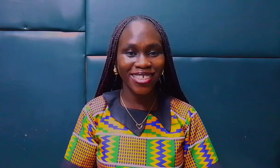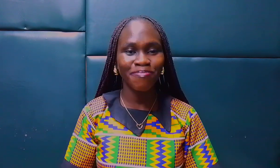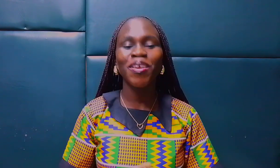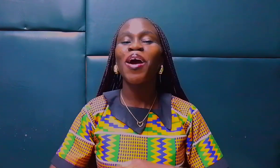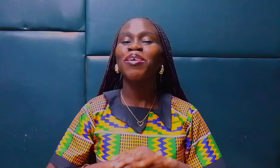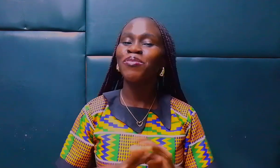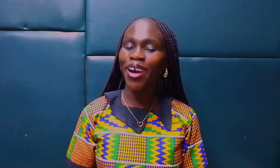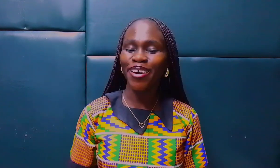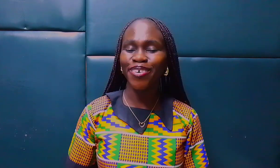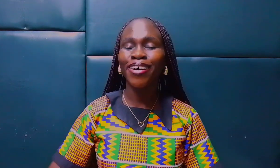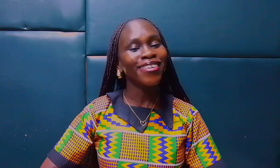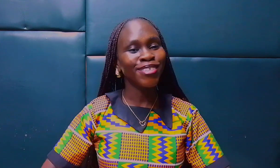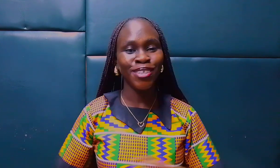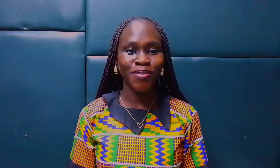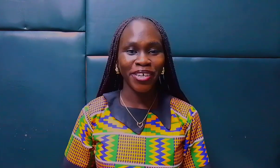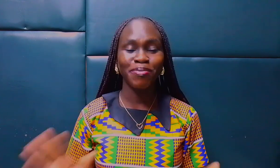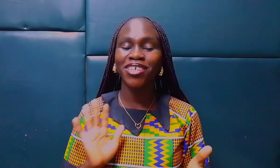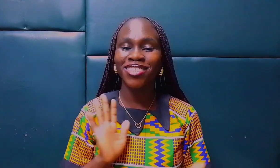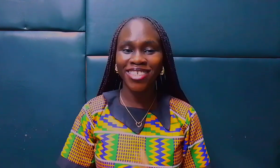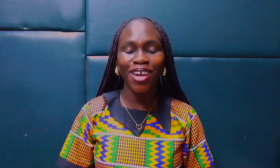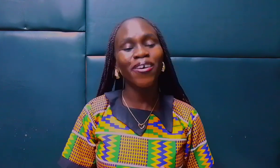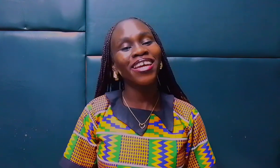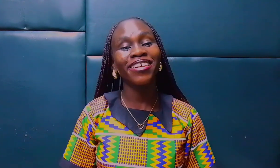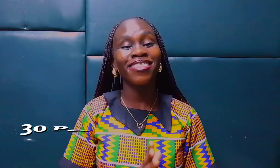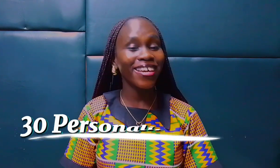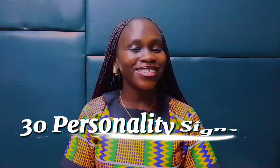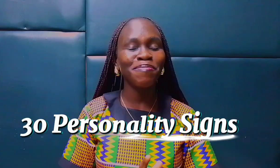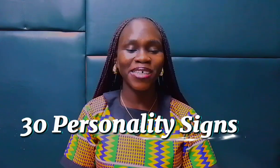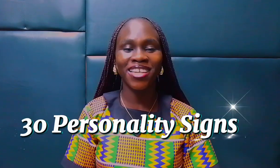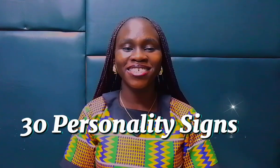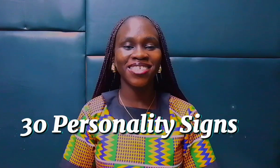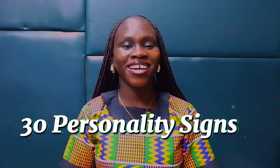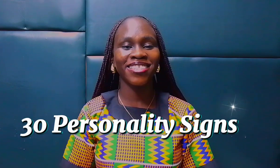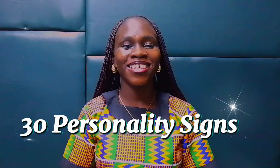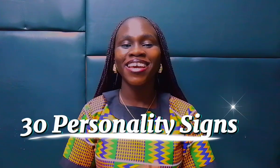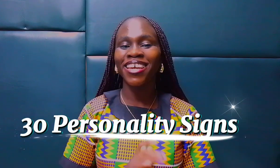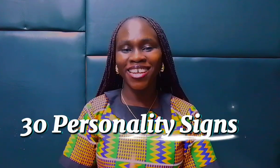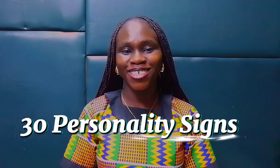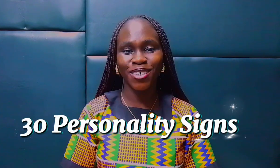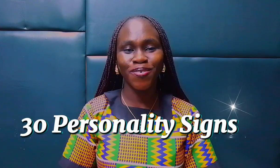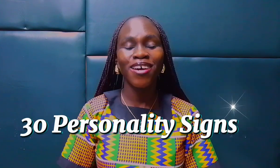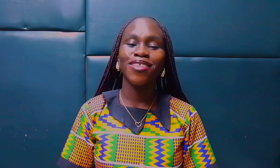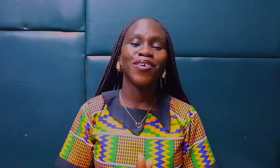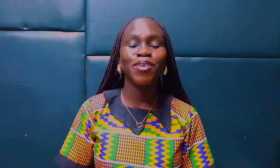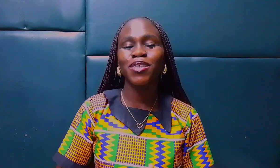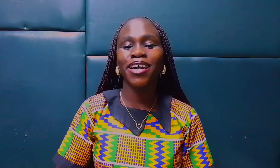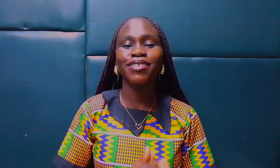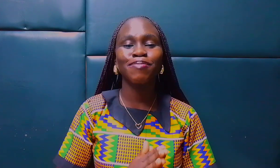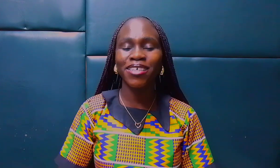signs? Well, don't worry, because today we're learning 30 personality signs in NSL that will help you sign